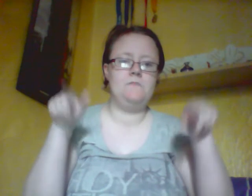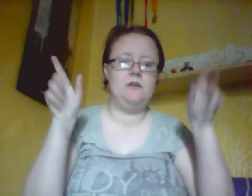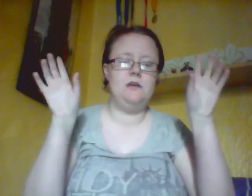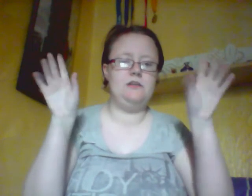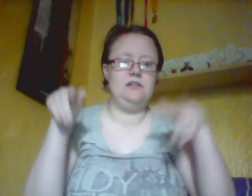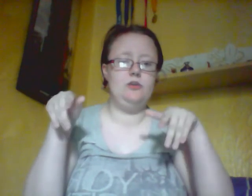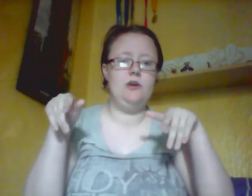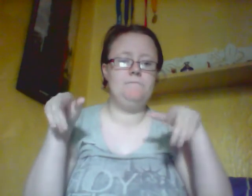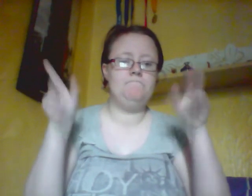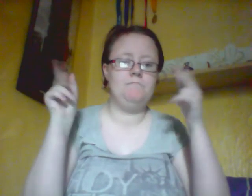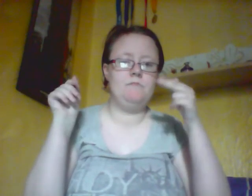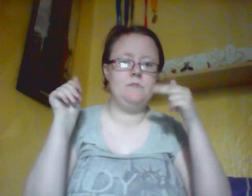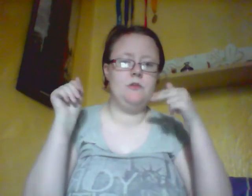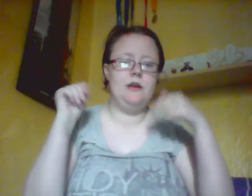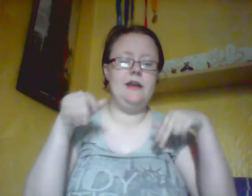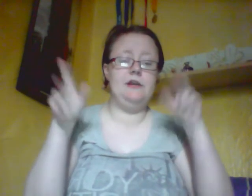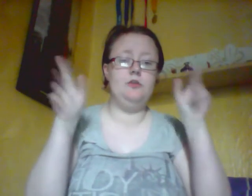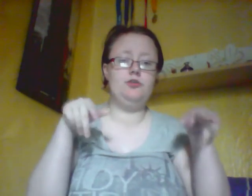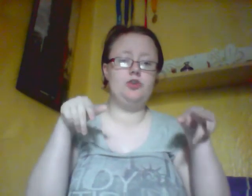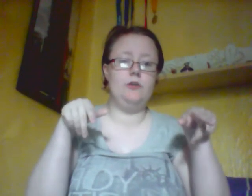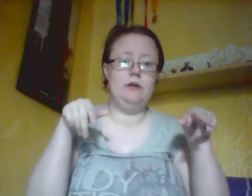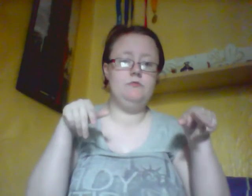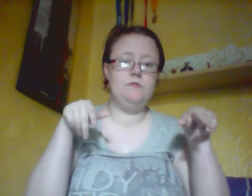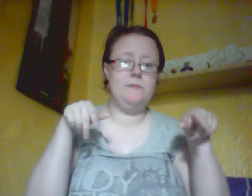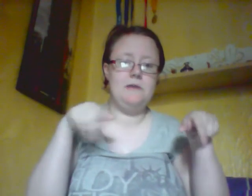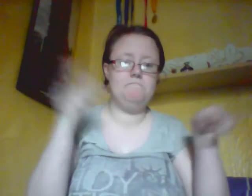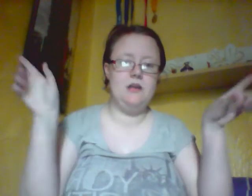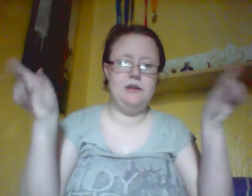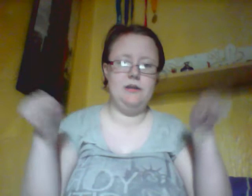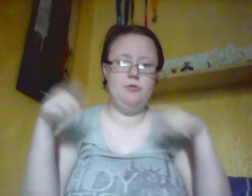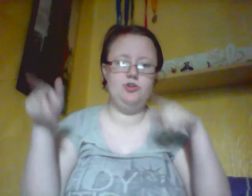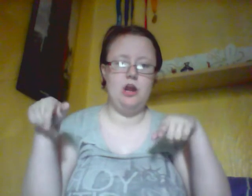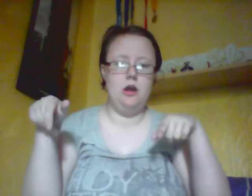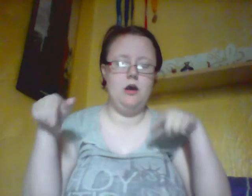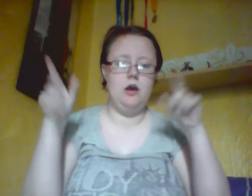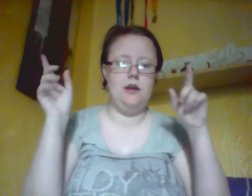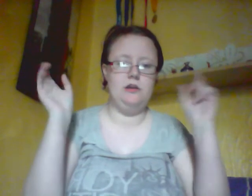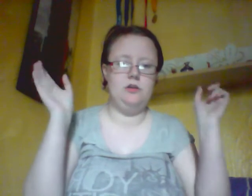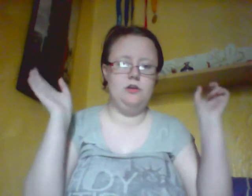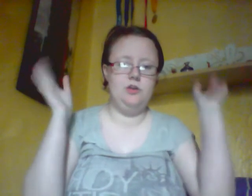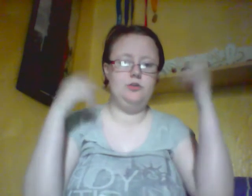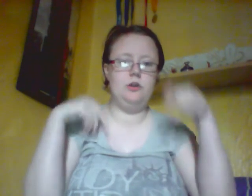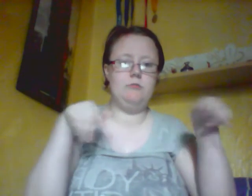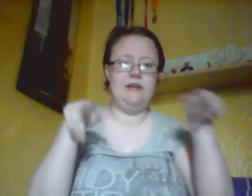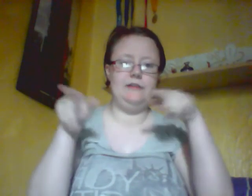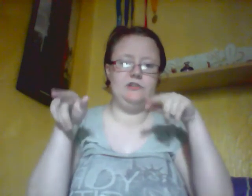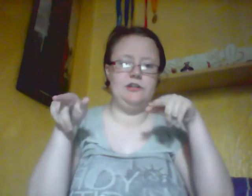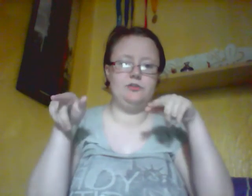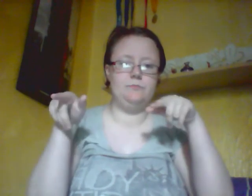as a decoy, and then they knocked John out for a bit, and then they put and then Sherlock ran down the stairs, I